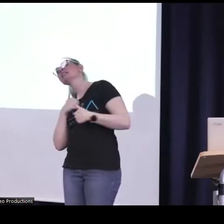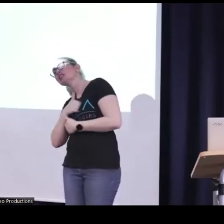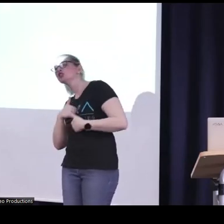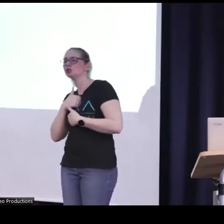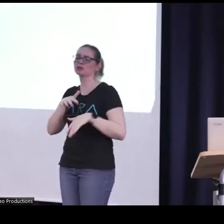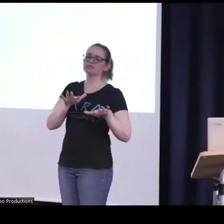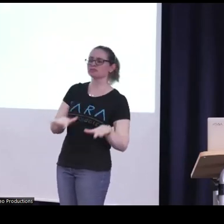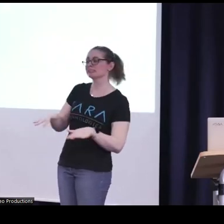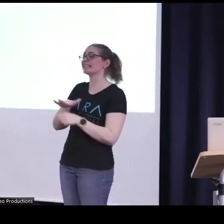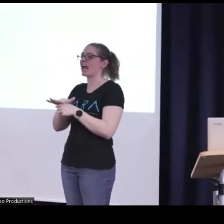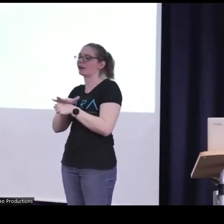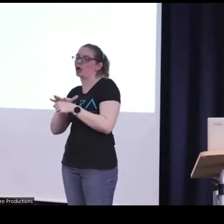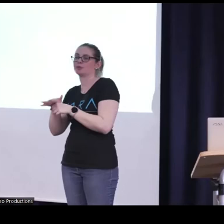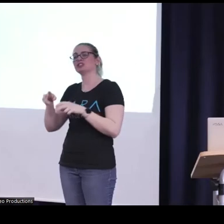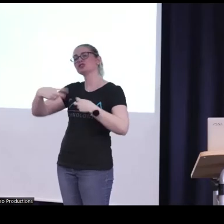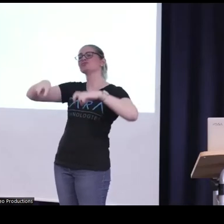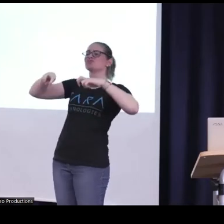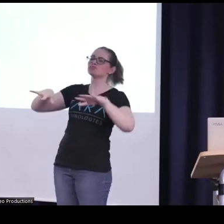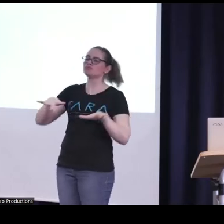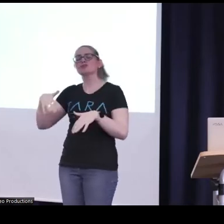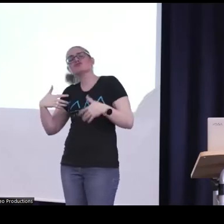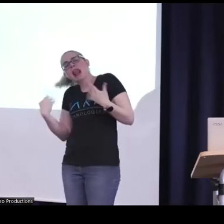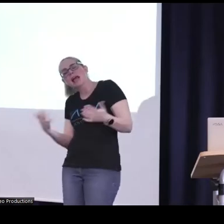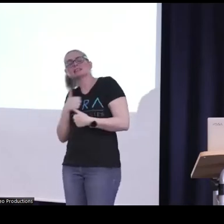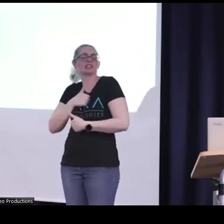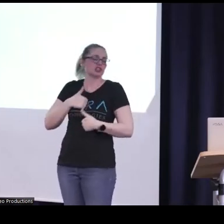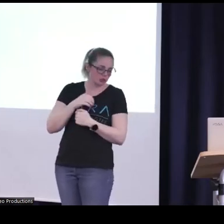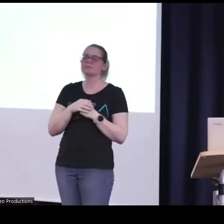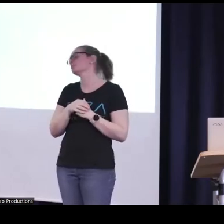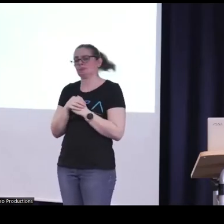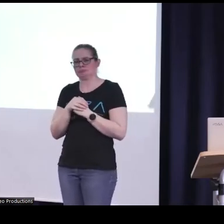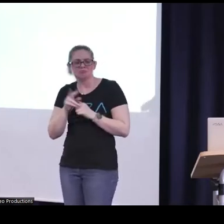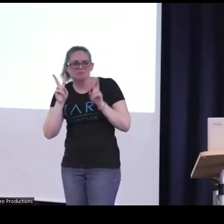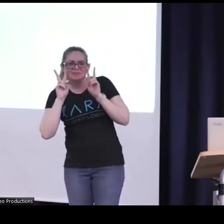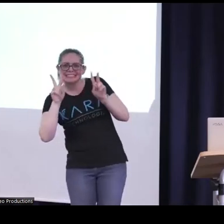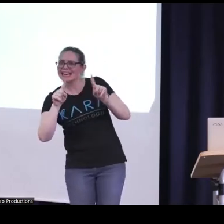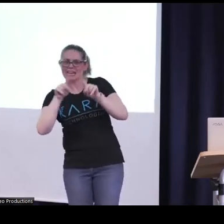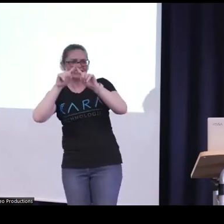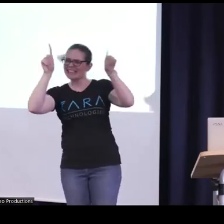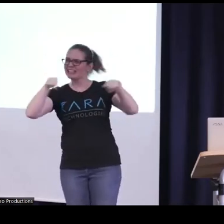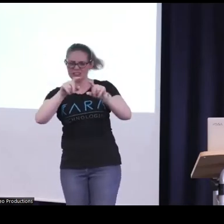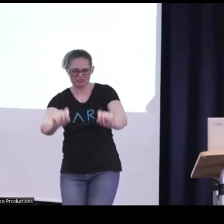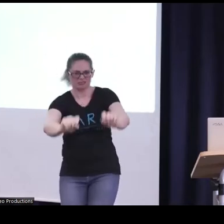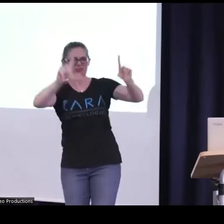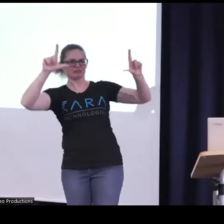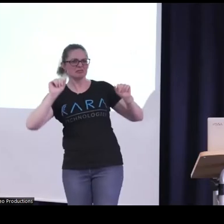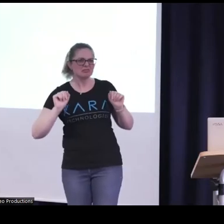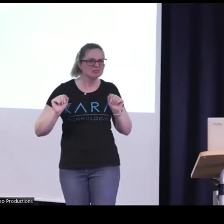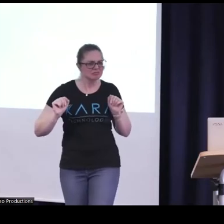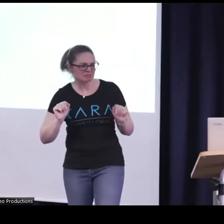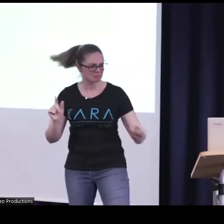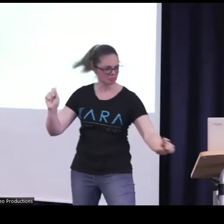Okay, so just the scenario is that you're, you know, feeling relaxed, you're just